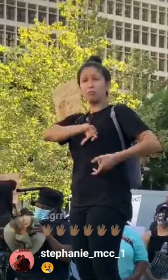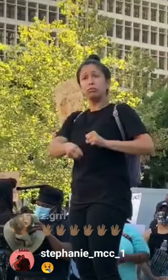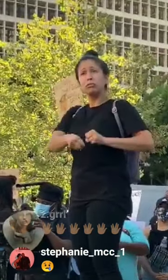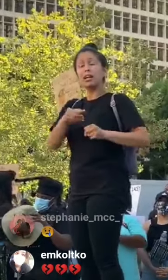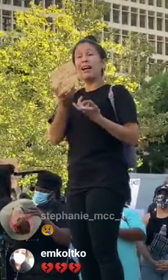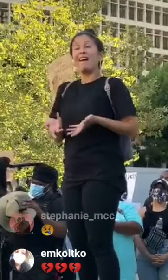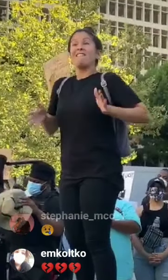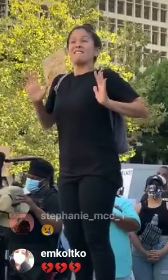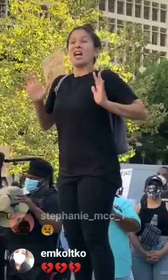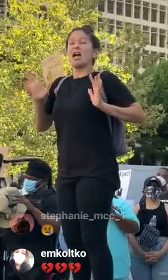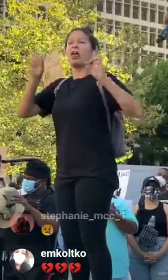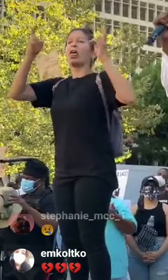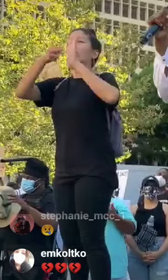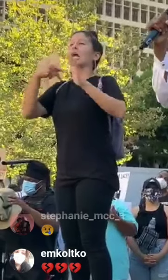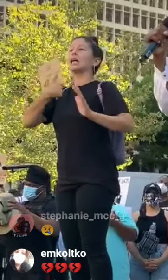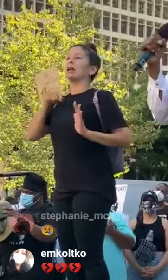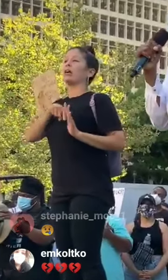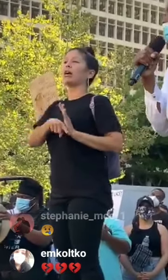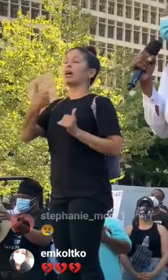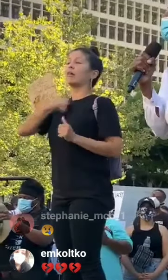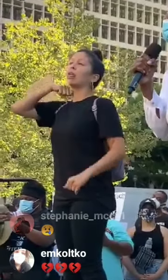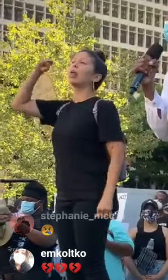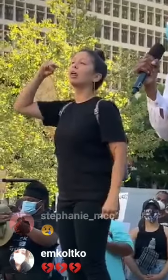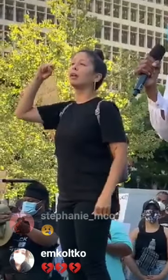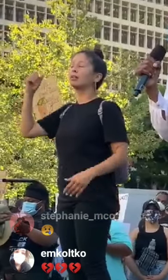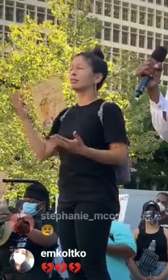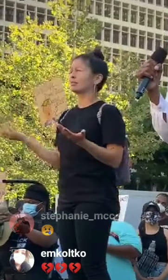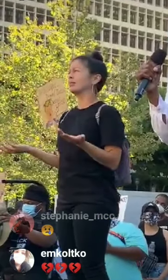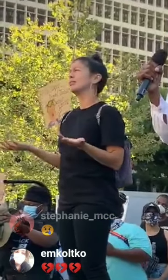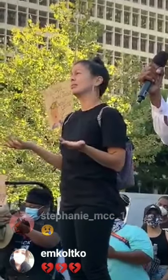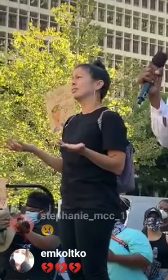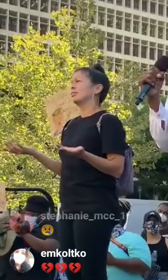after that, they staged a suicide and said he hung himself.